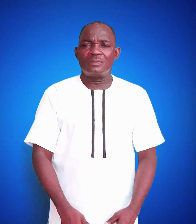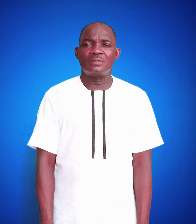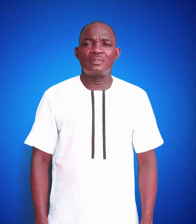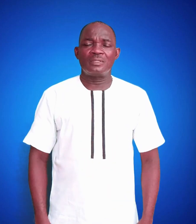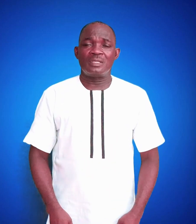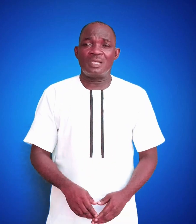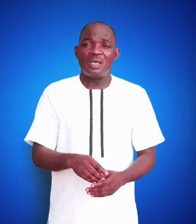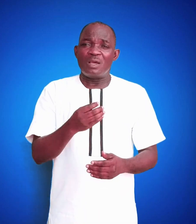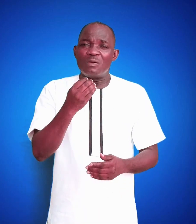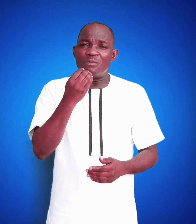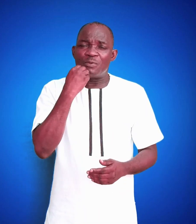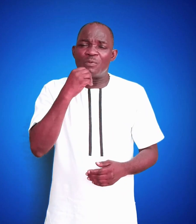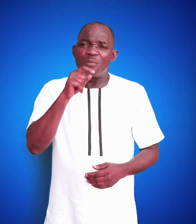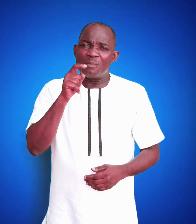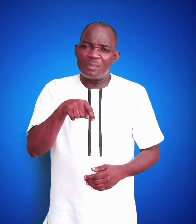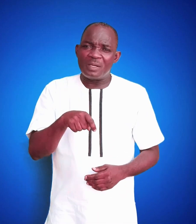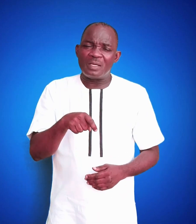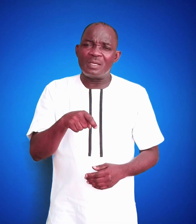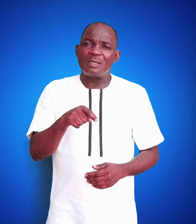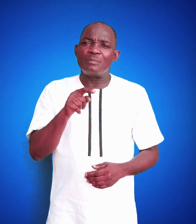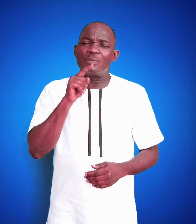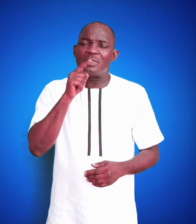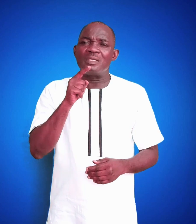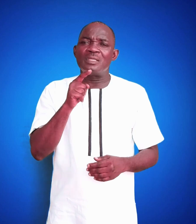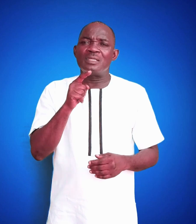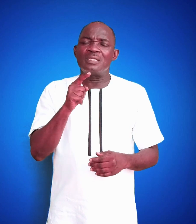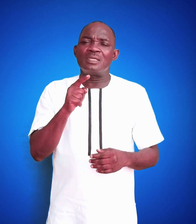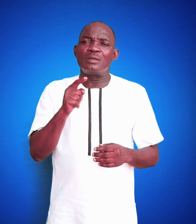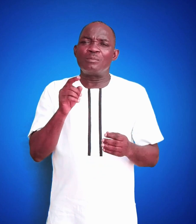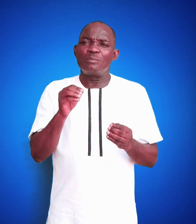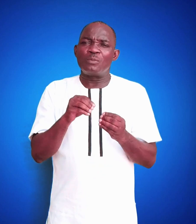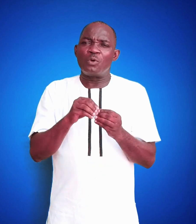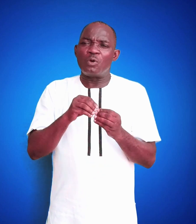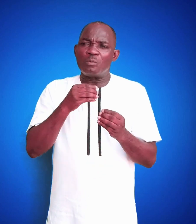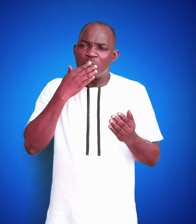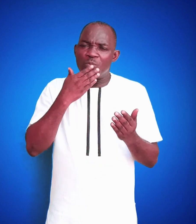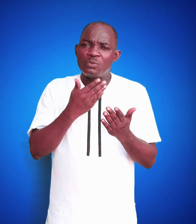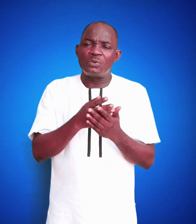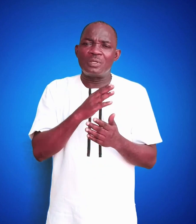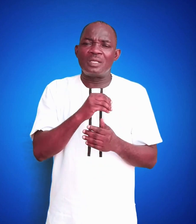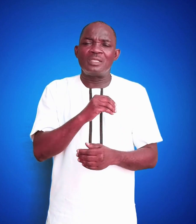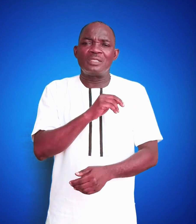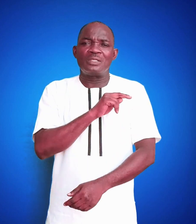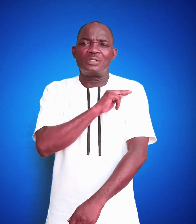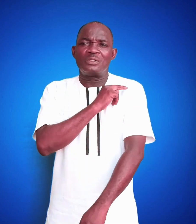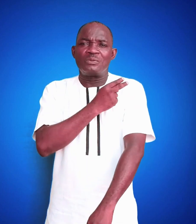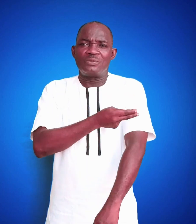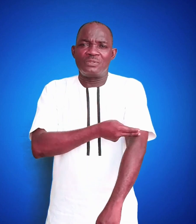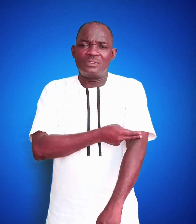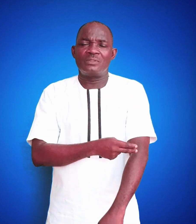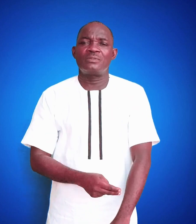The foods must be varied and nutritious.